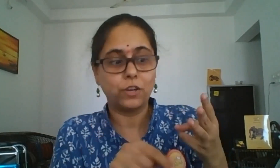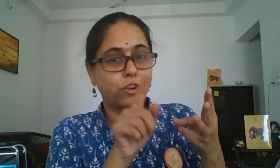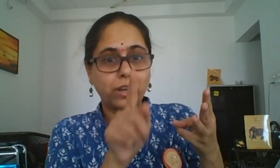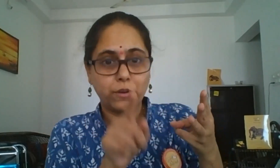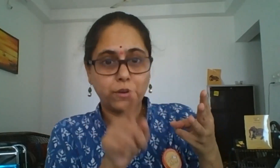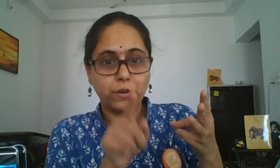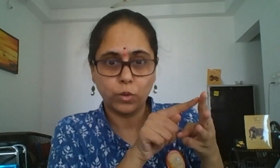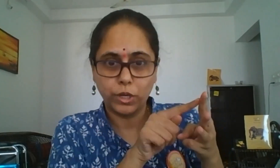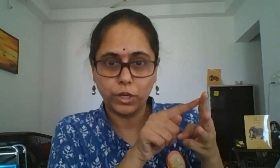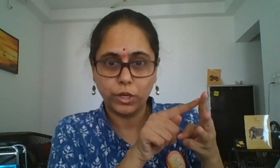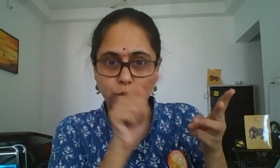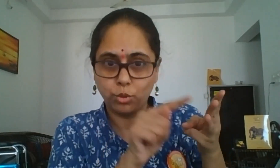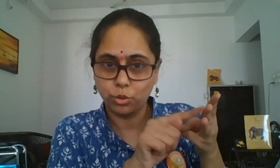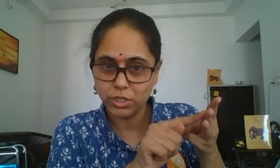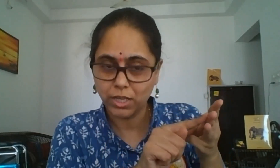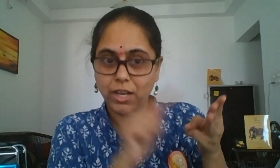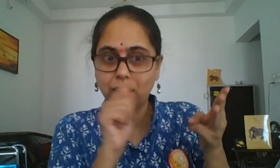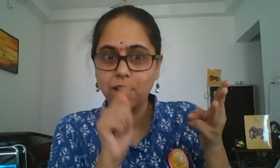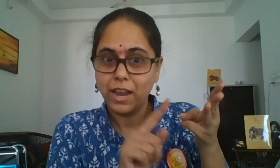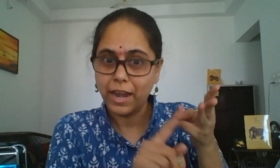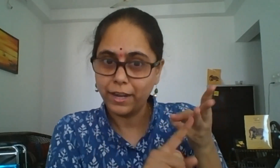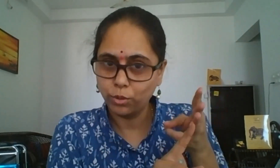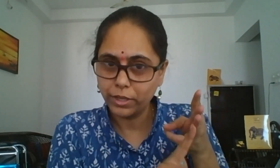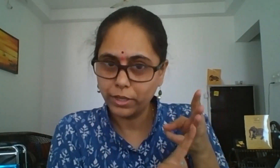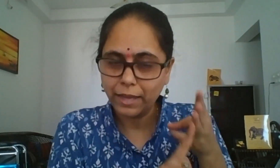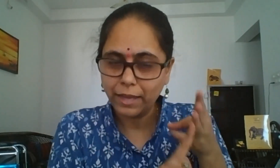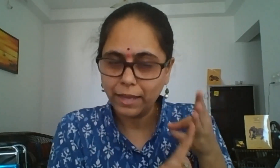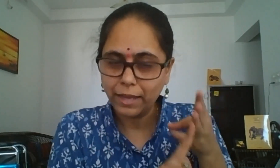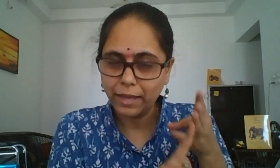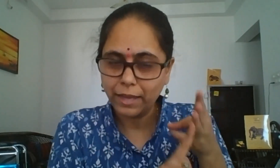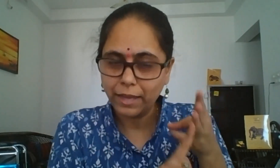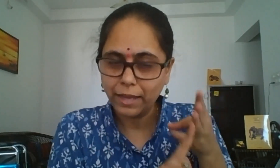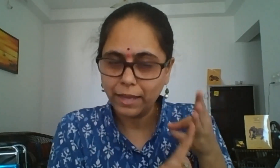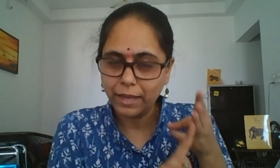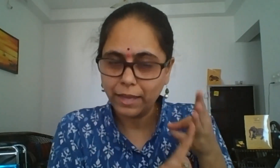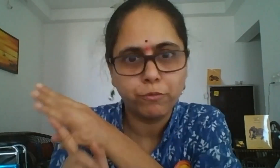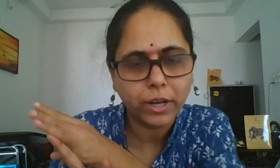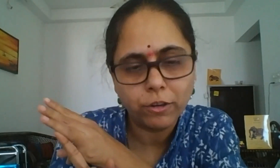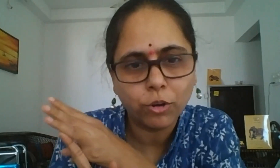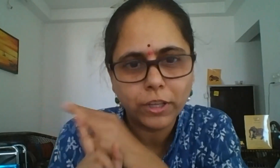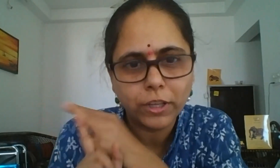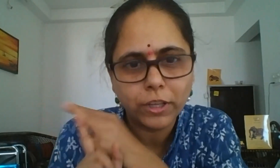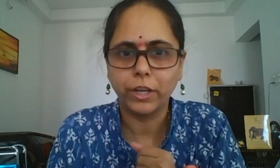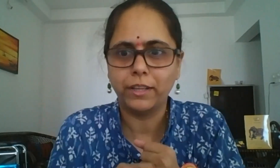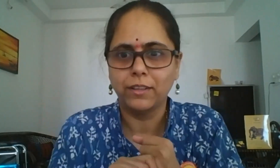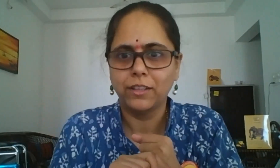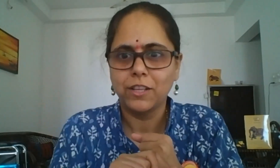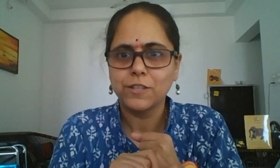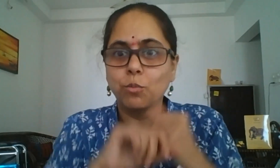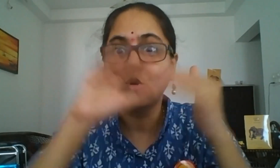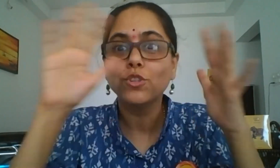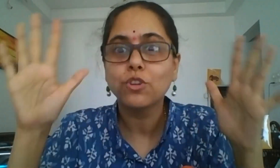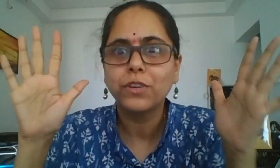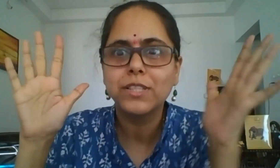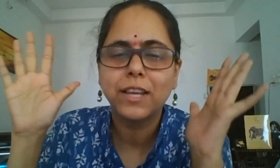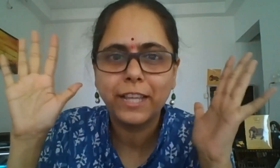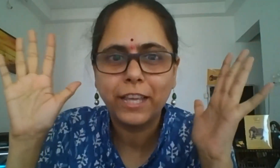I have to find a volunteer who knows Kannada and who can in Bagalkot before 9 o'clock in the morning. So most of us are there